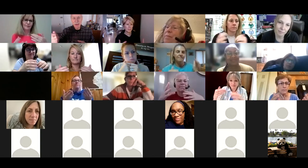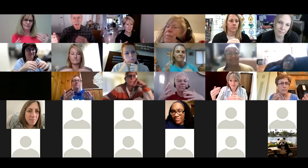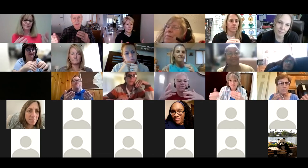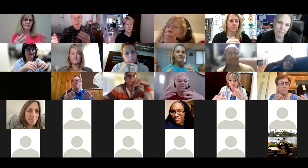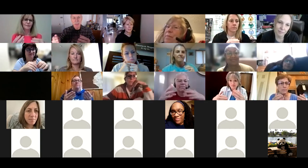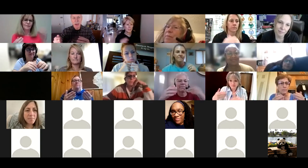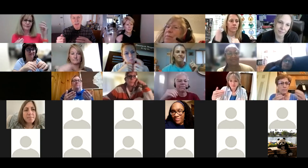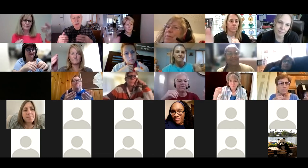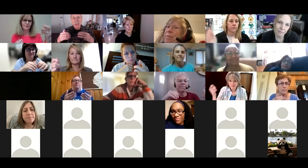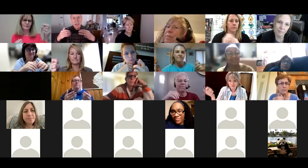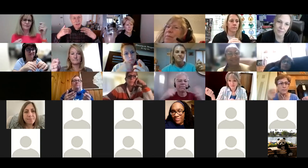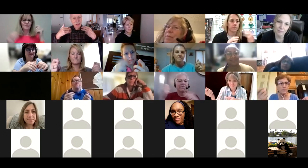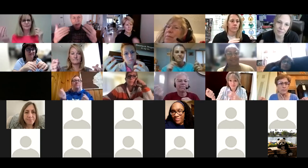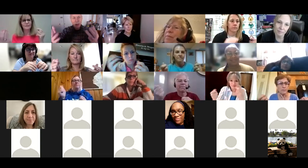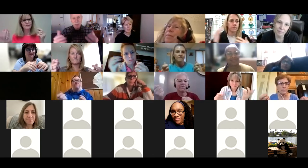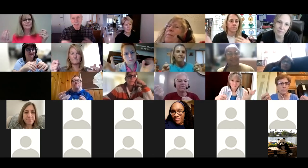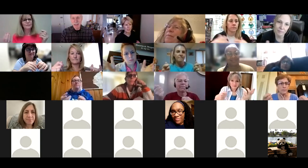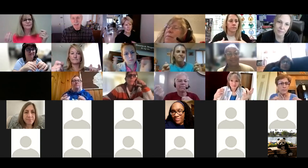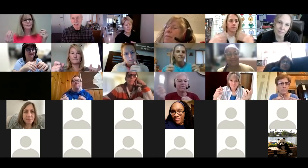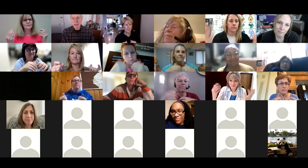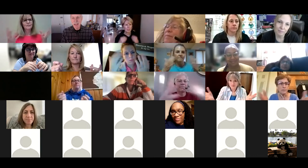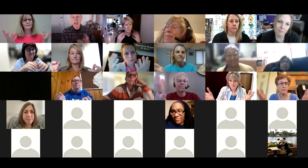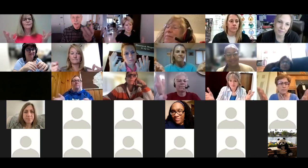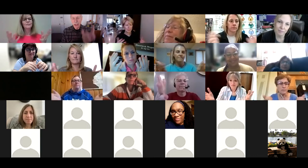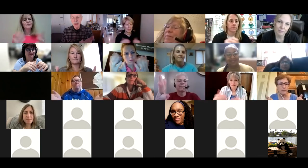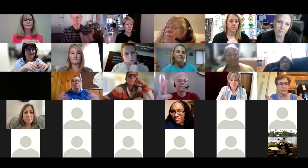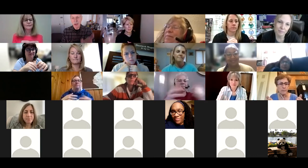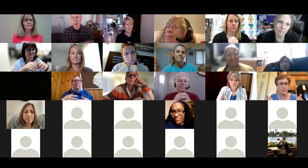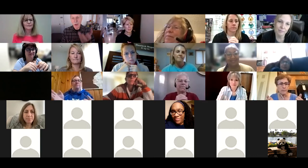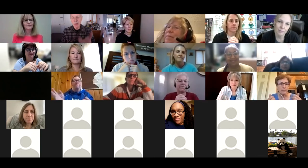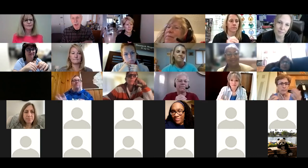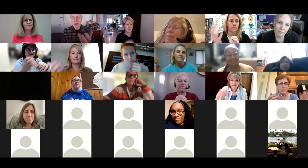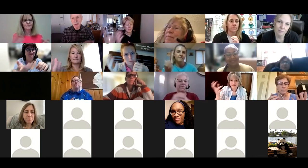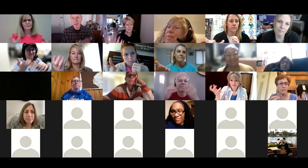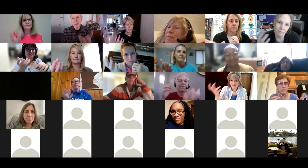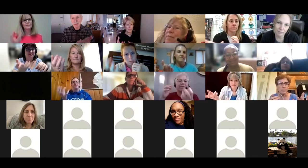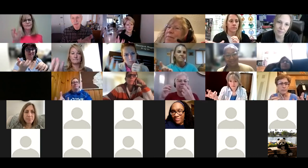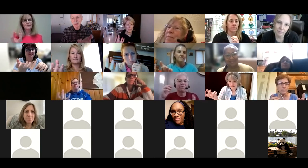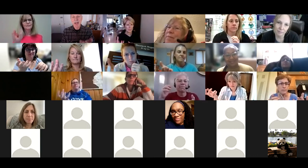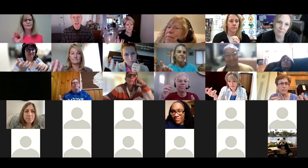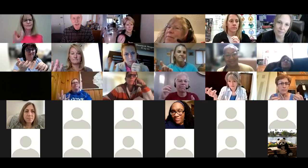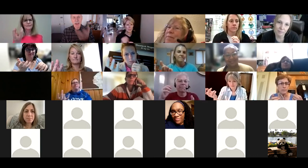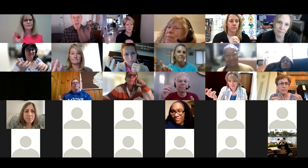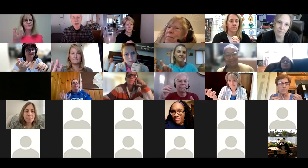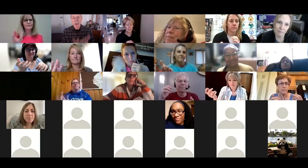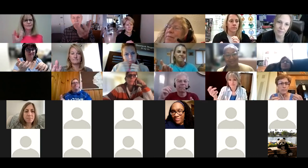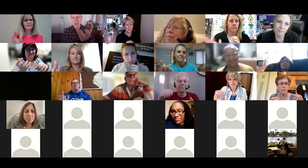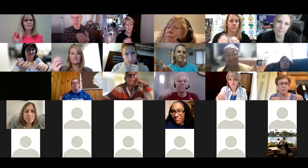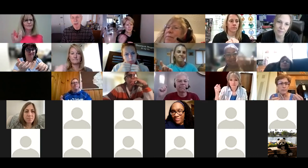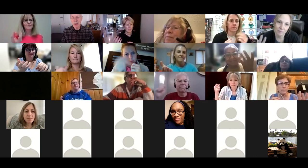racket and a ball and say, go play tennis. I show you how to hold the ball. I show you how to toss the ball.